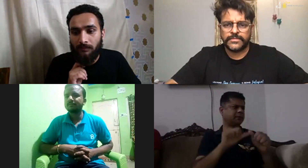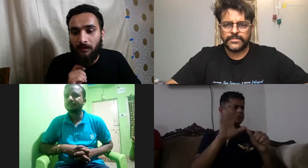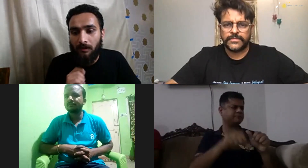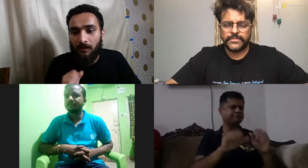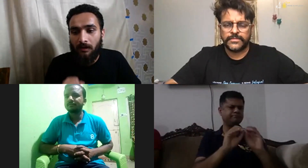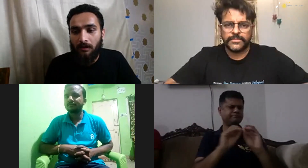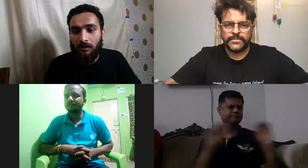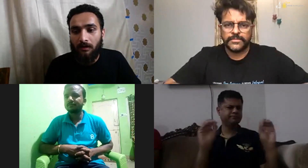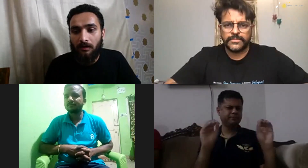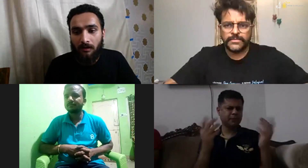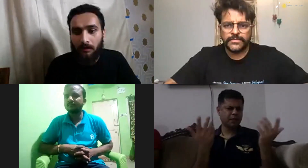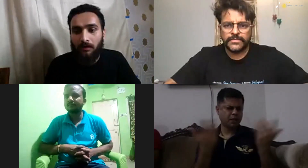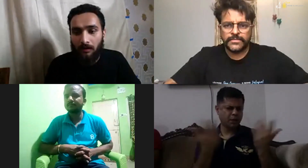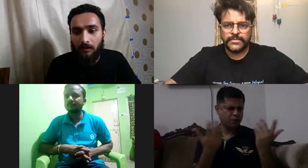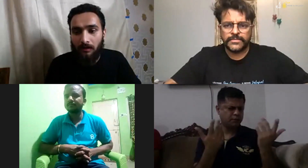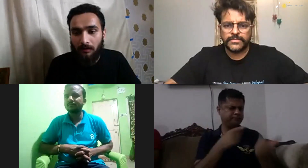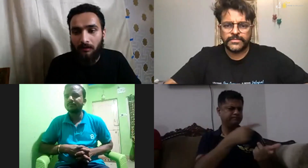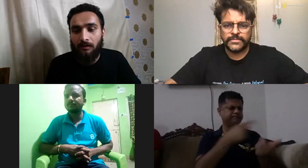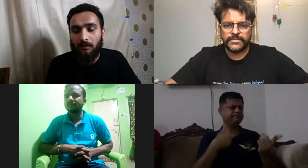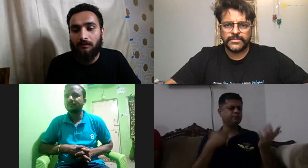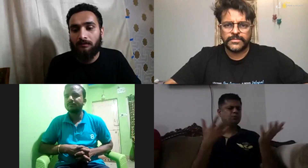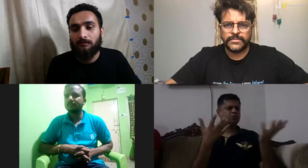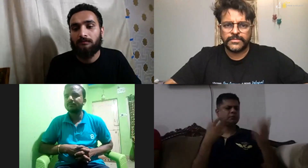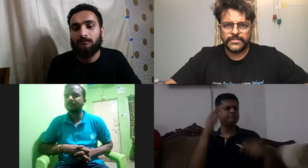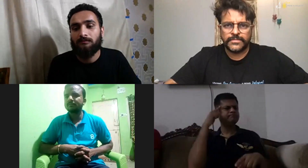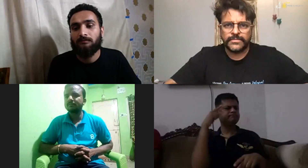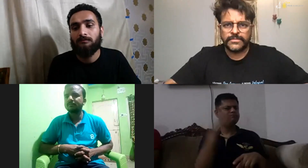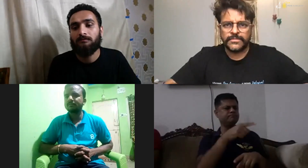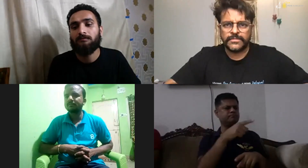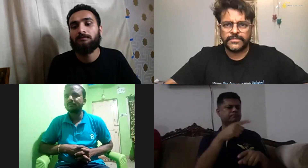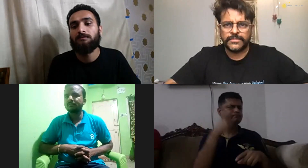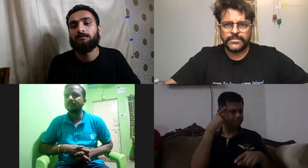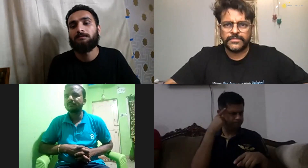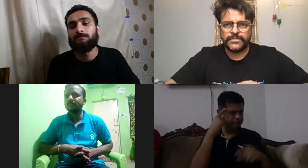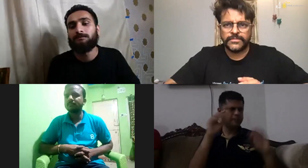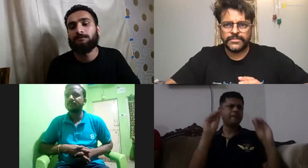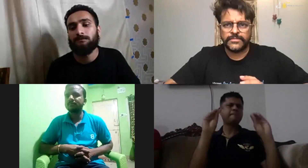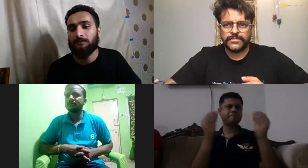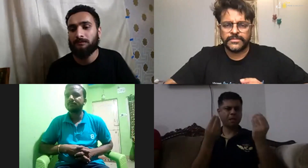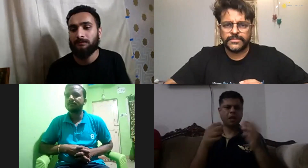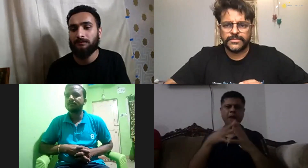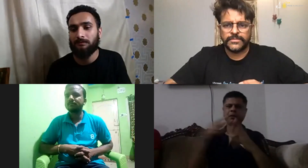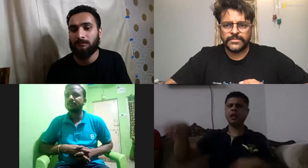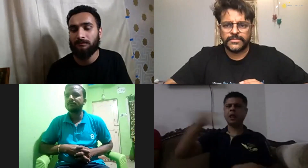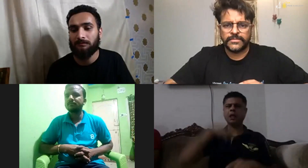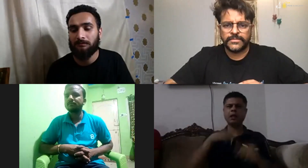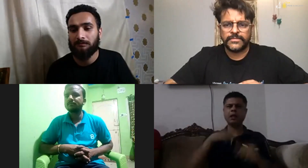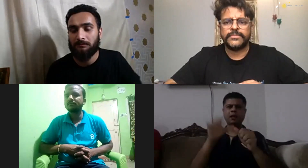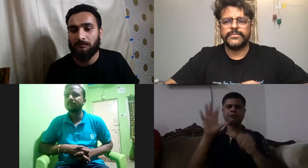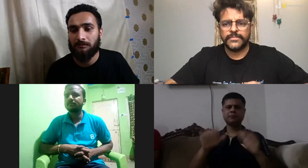and I realized that there was access issues with pertaining to the deaf, and I particularly wanted to